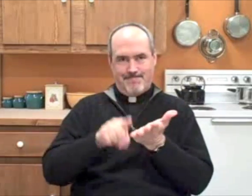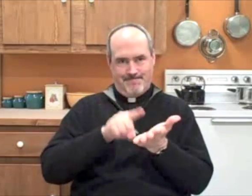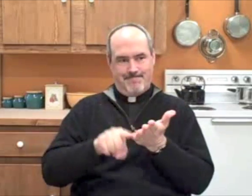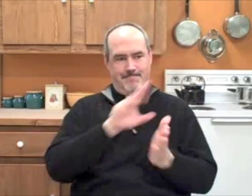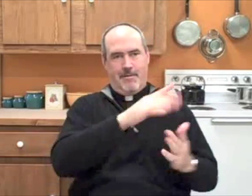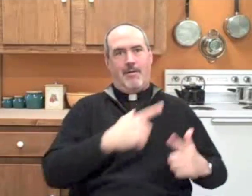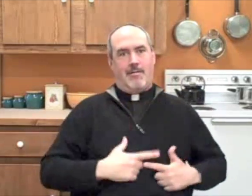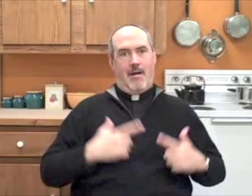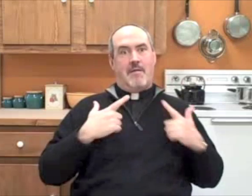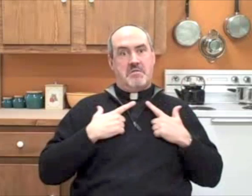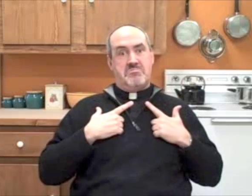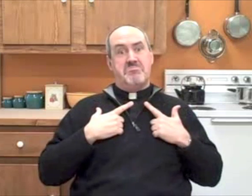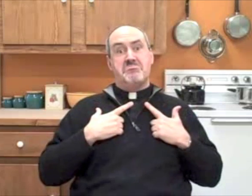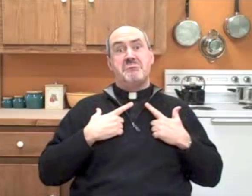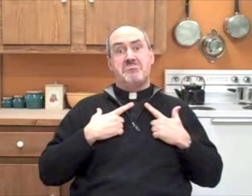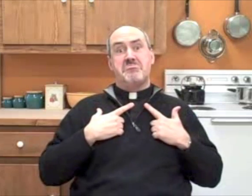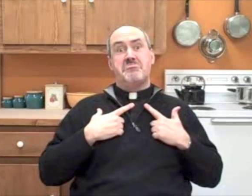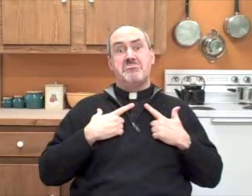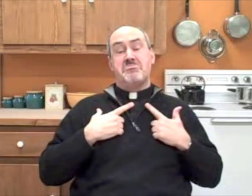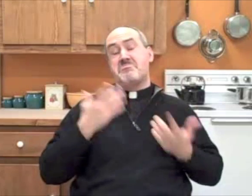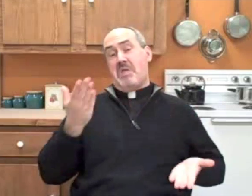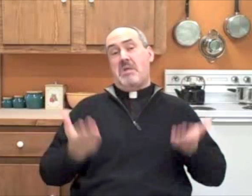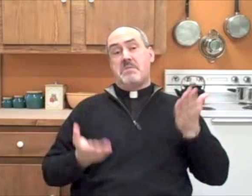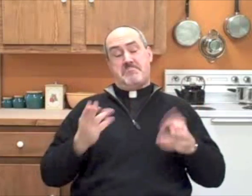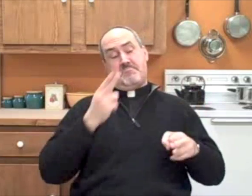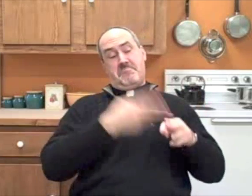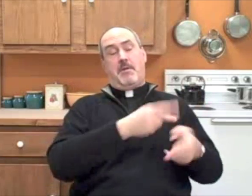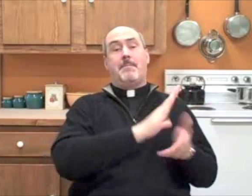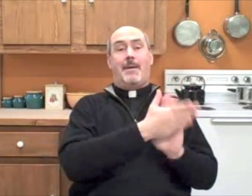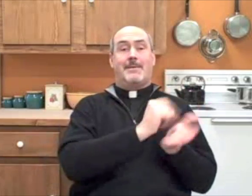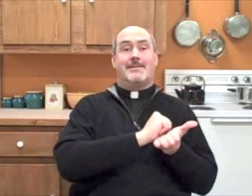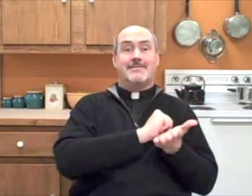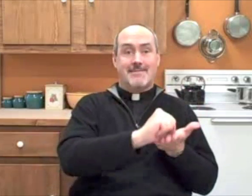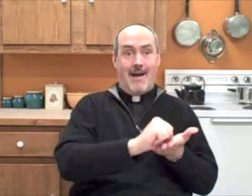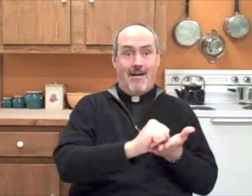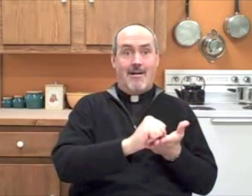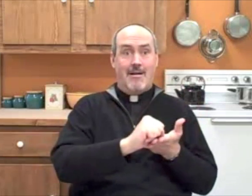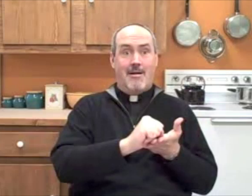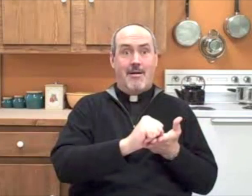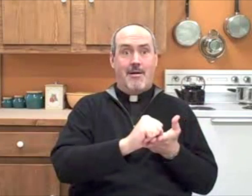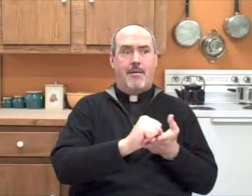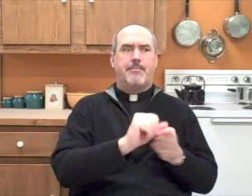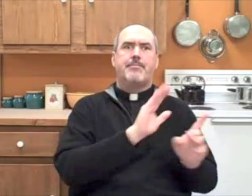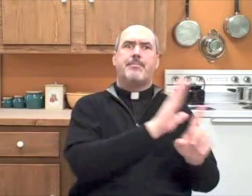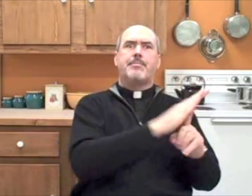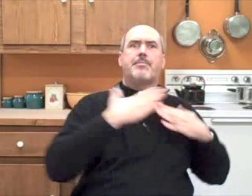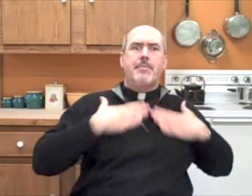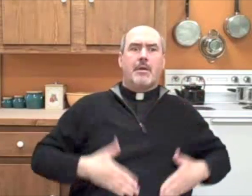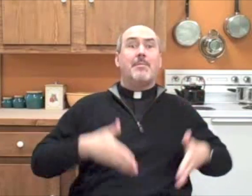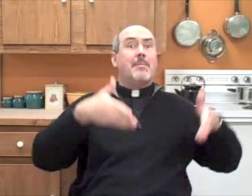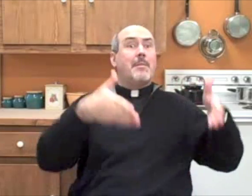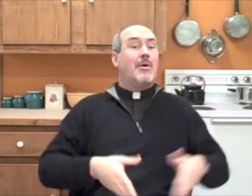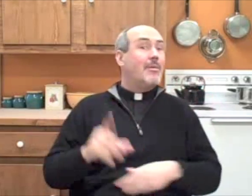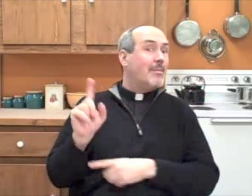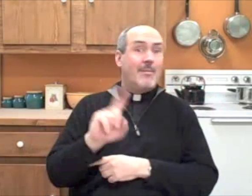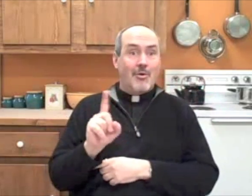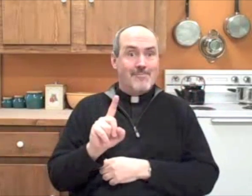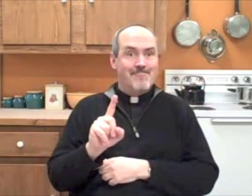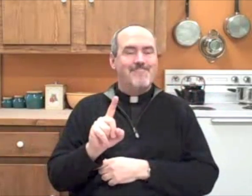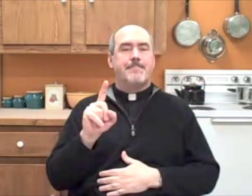Today, the church is investigating Leonie's life, and it's possible that at some point she will be declared a saint.